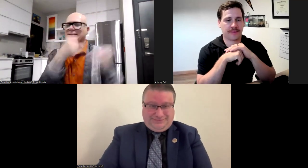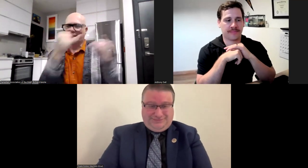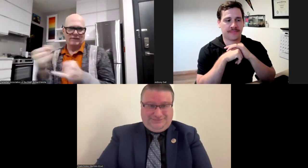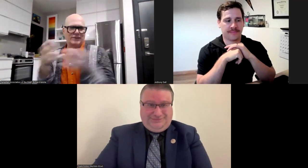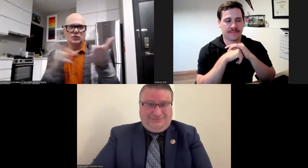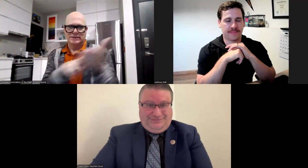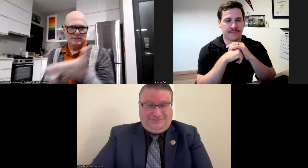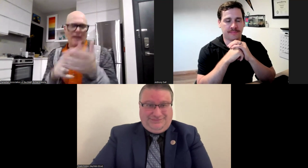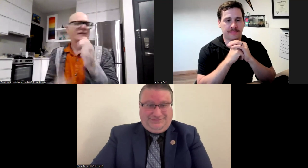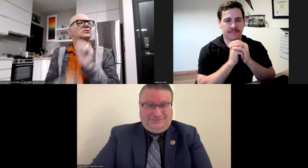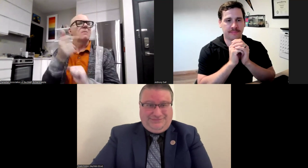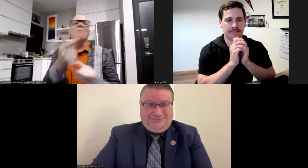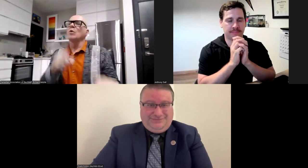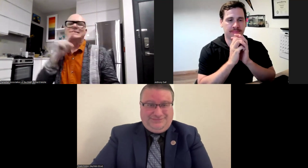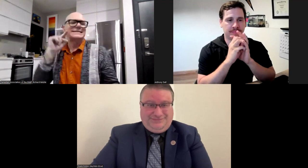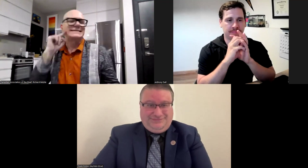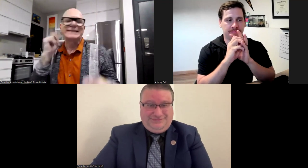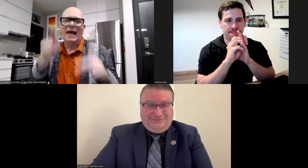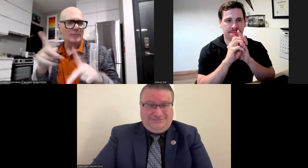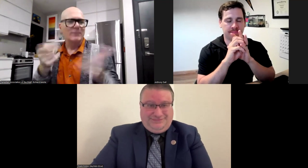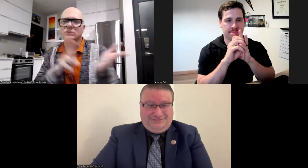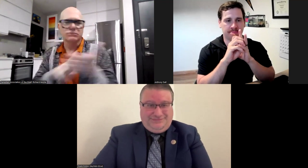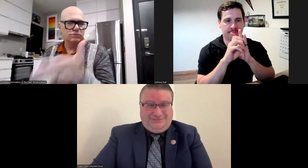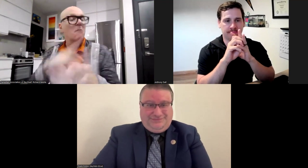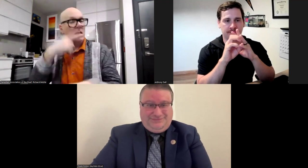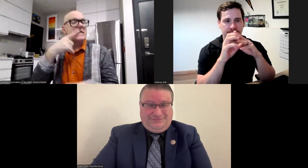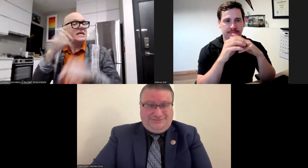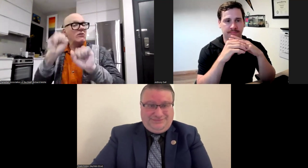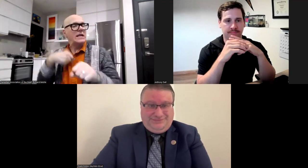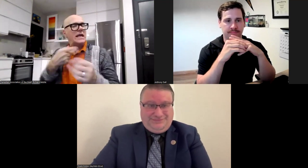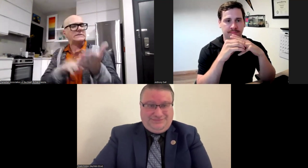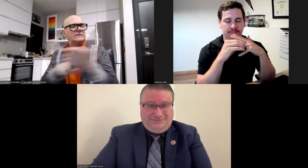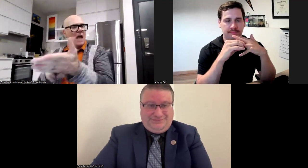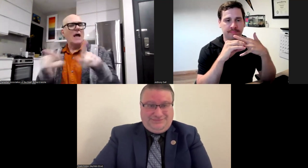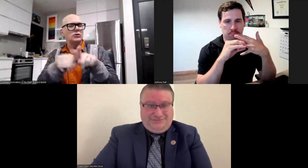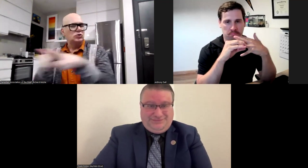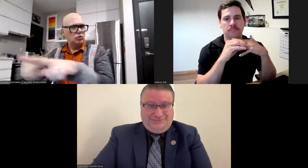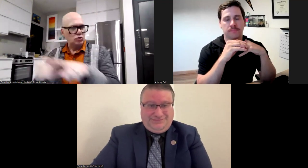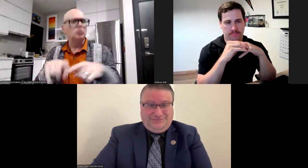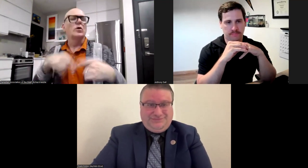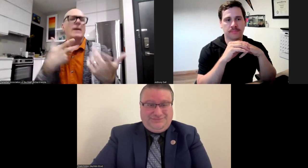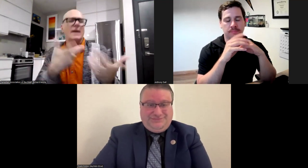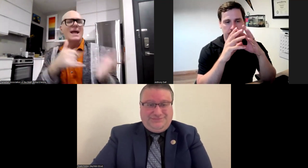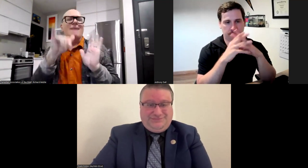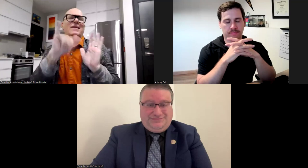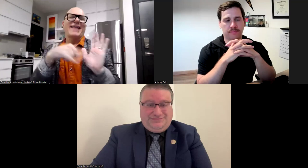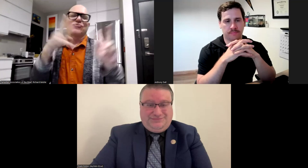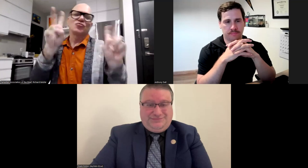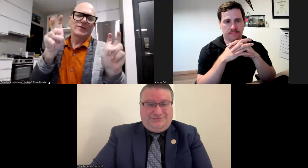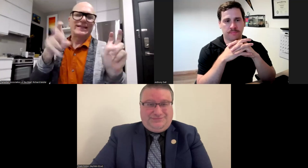And Frank is correct that it is an opportunity for individuals to sign on to this declaration. This can be any individual. You don't have to be